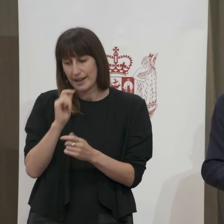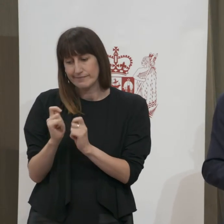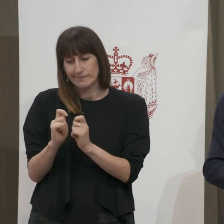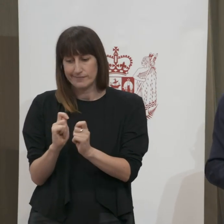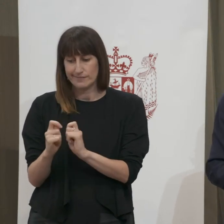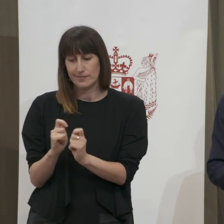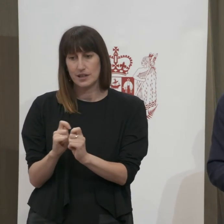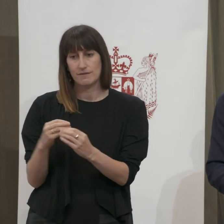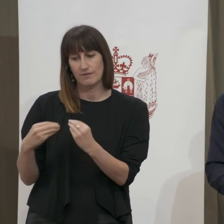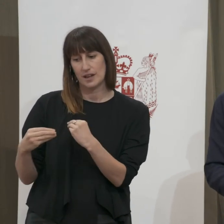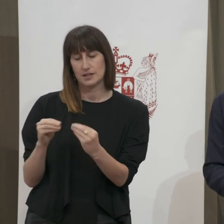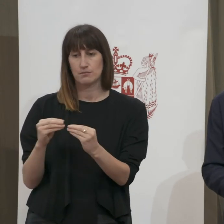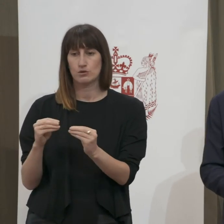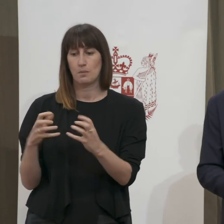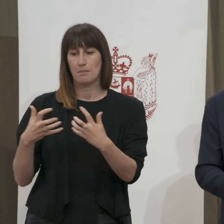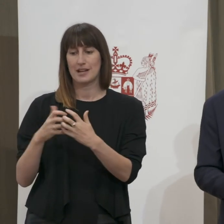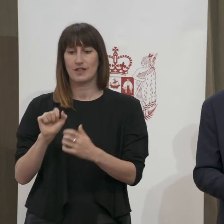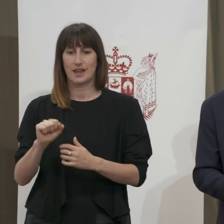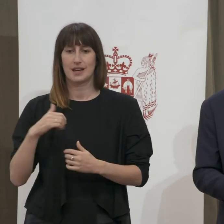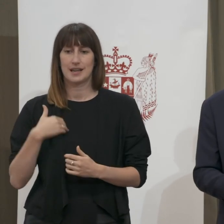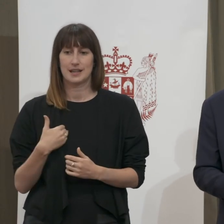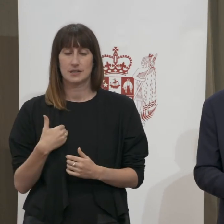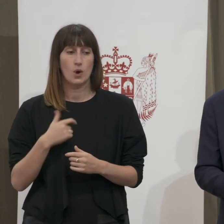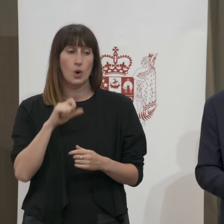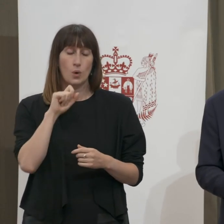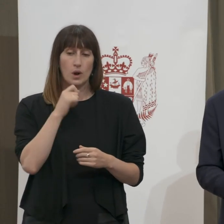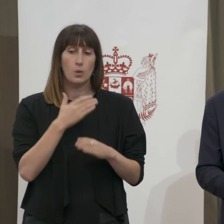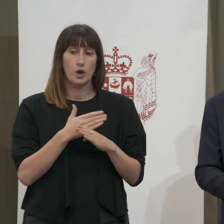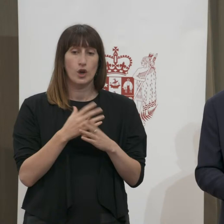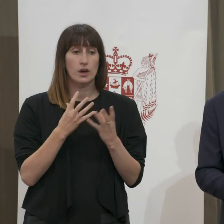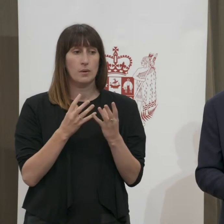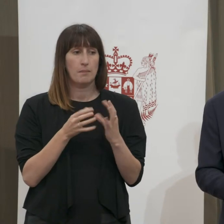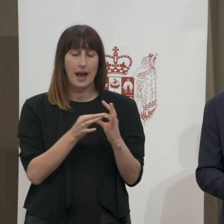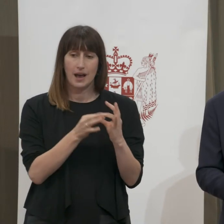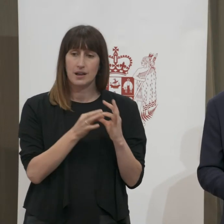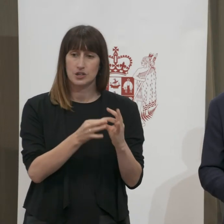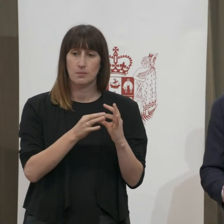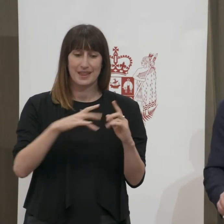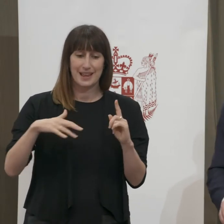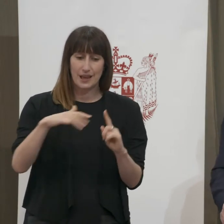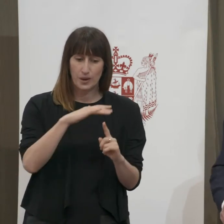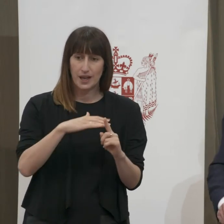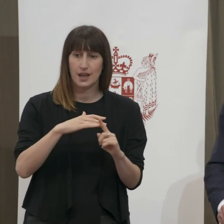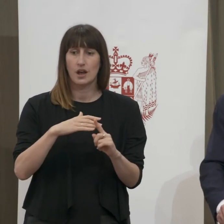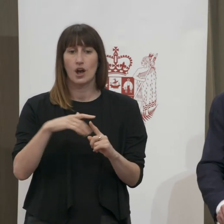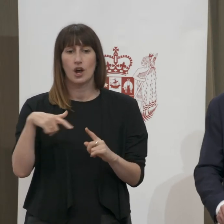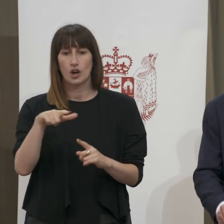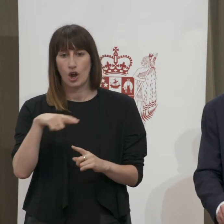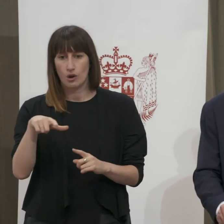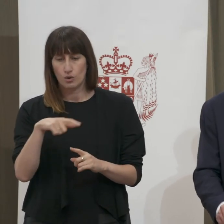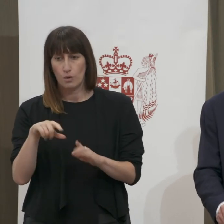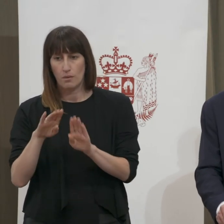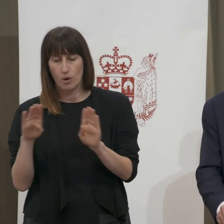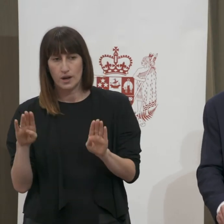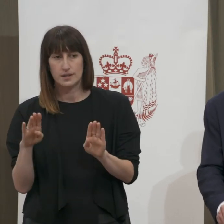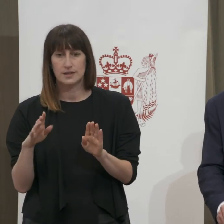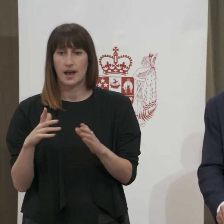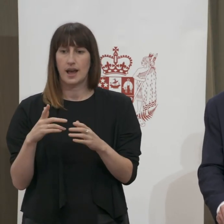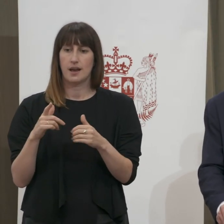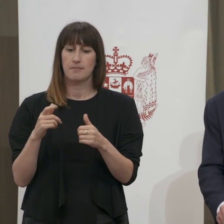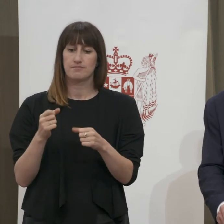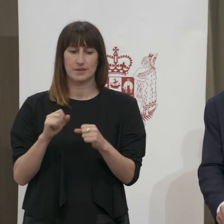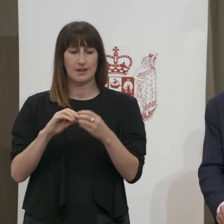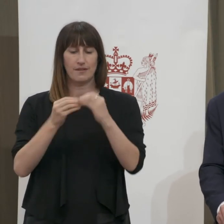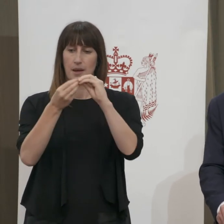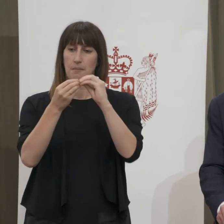Health NZ will work with communities, iwi Māori partnership boards and locality networks to develop the priorities for their